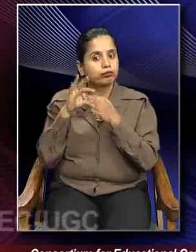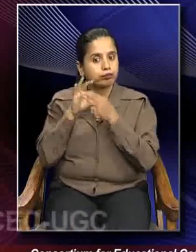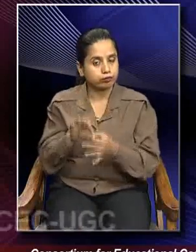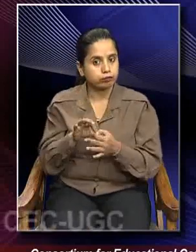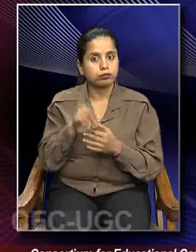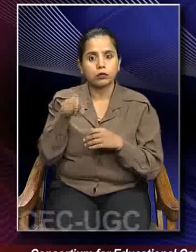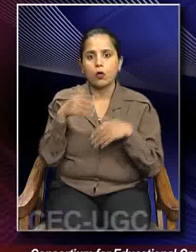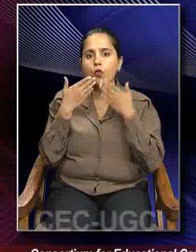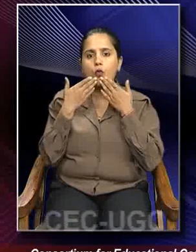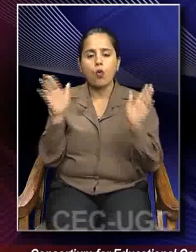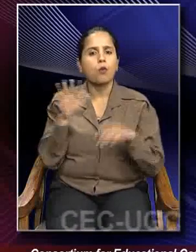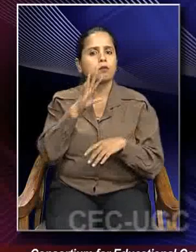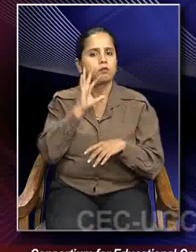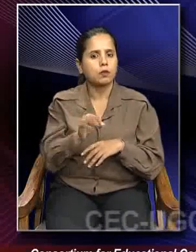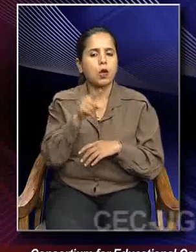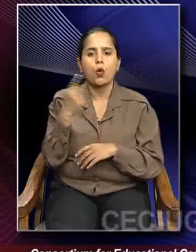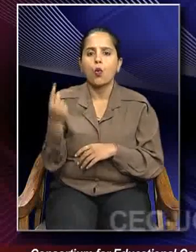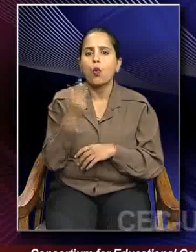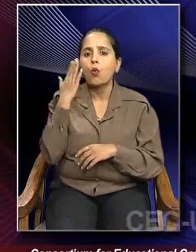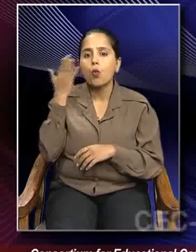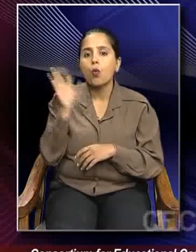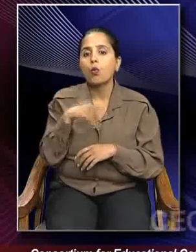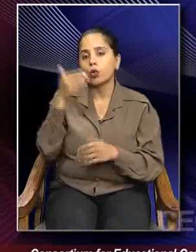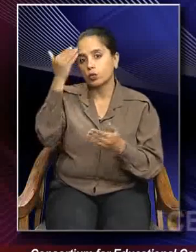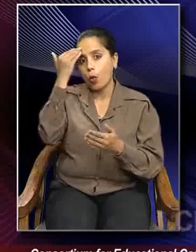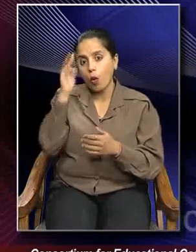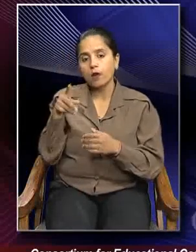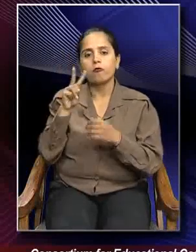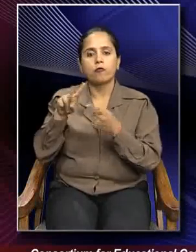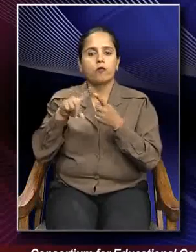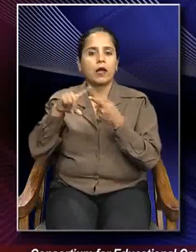are revealed only by the knowledge of the Ved.